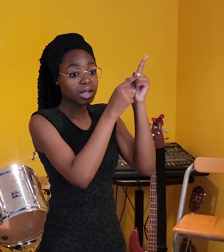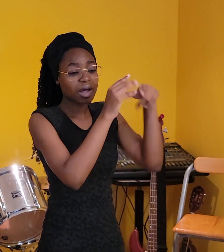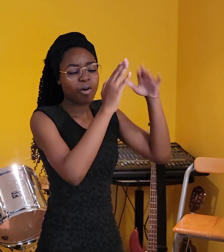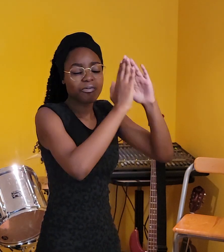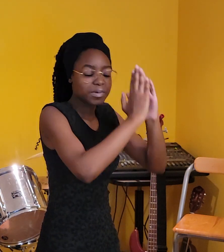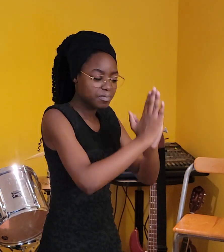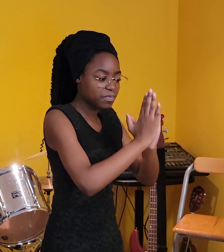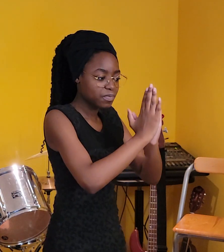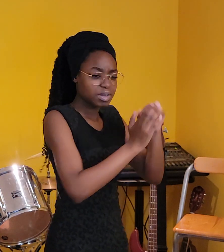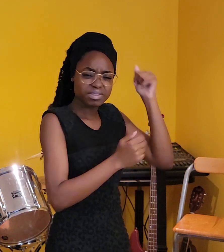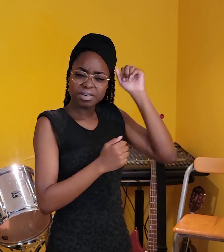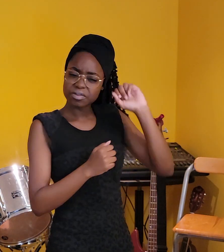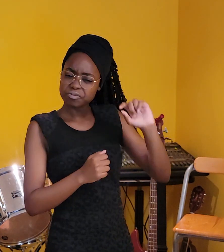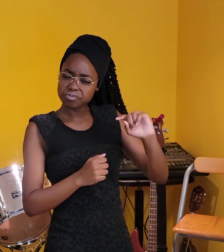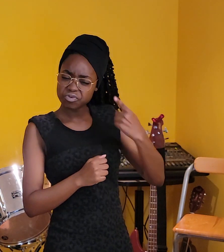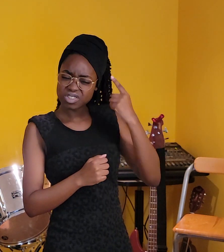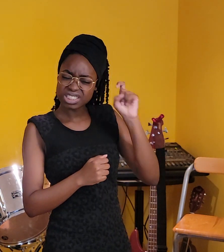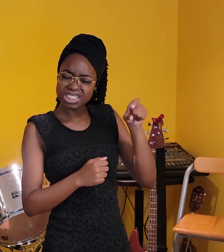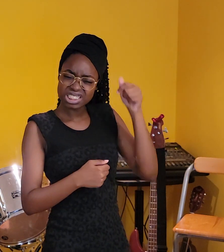is.